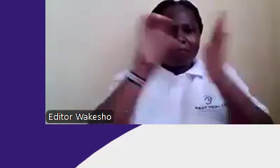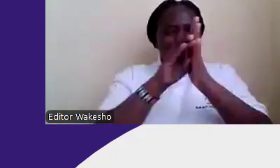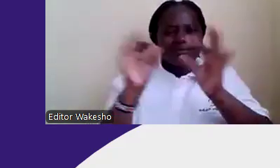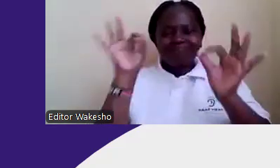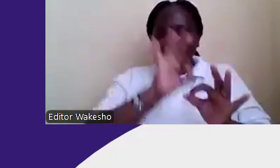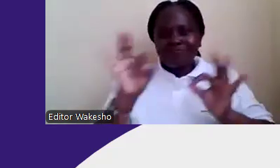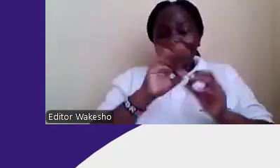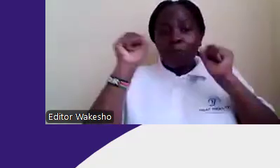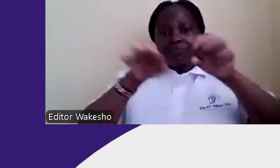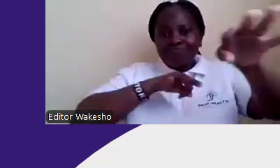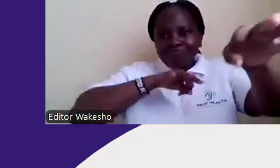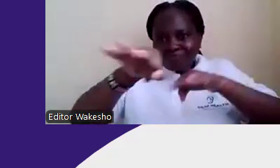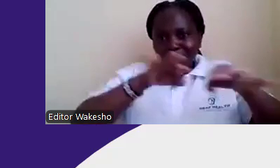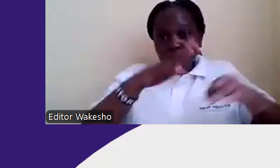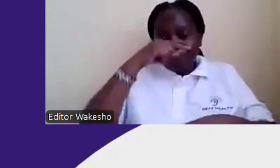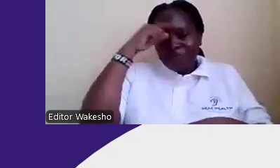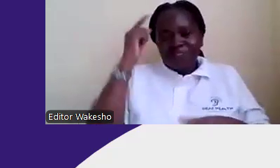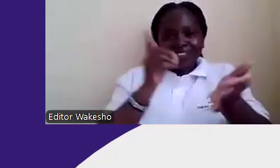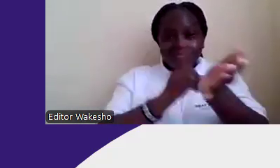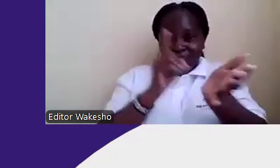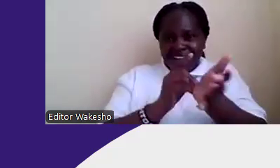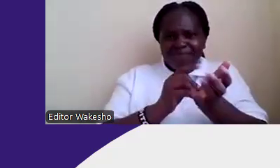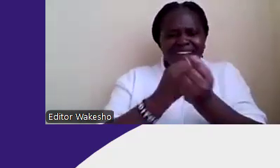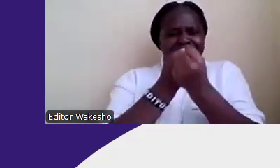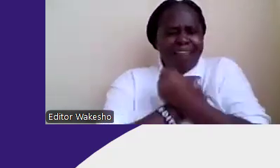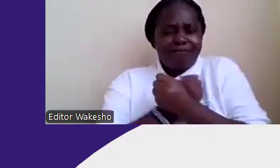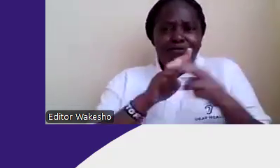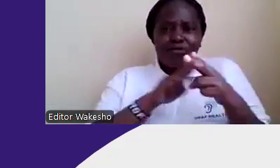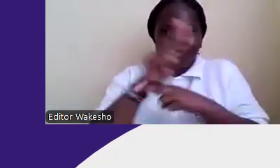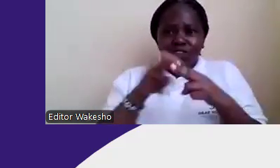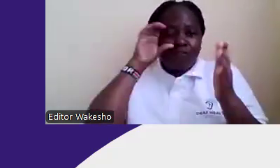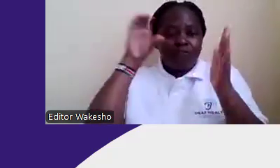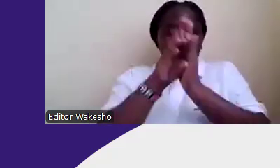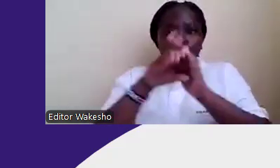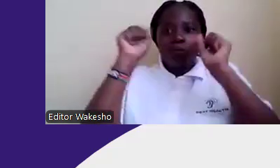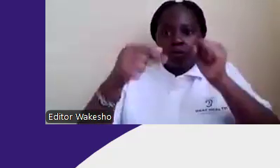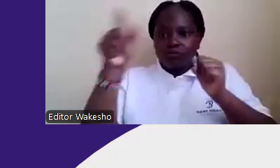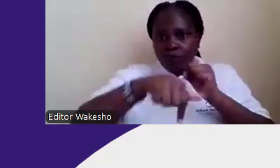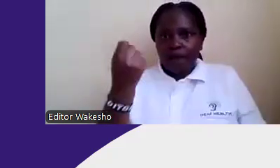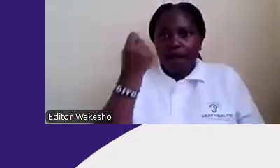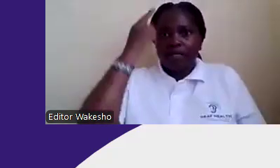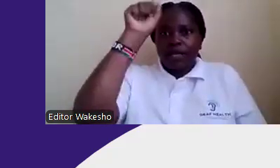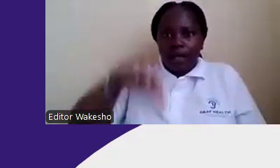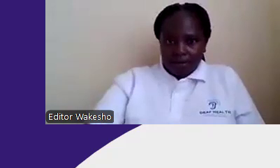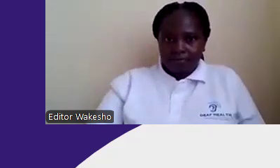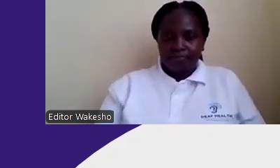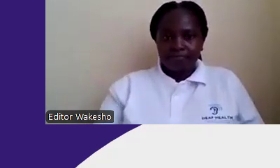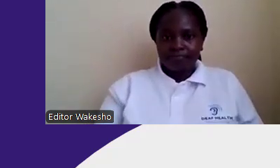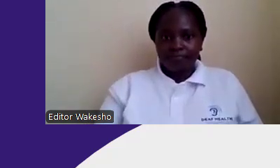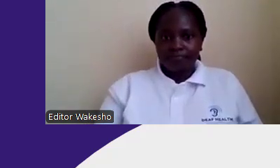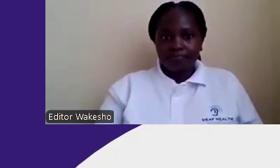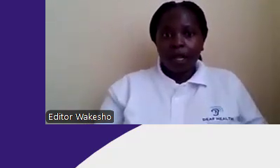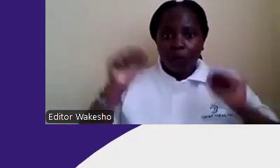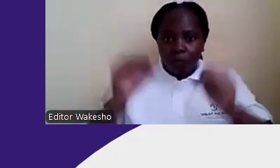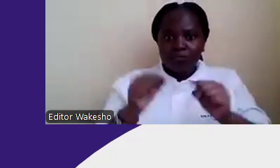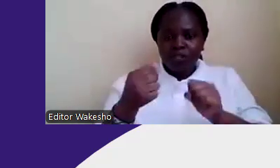really enjoy teaching with diagrams, you know. And so let me just confirm that my pointer is moving